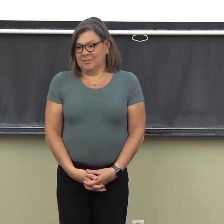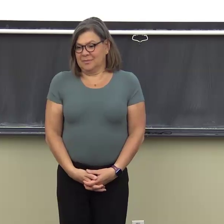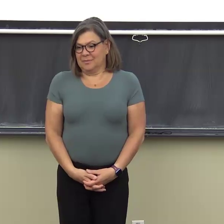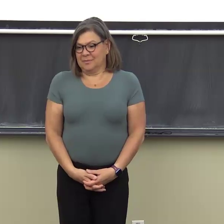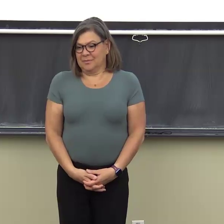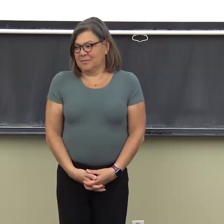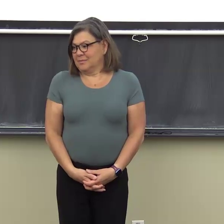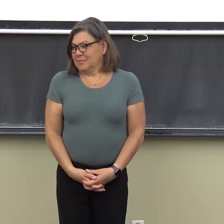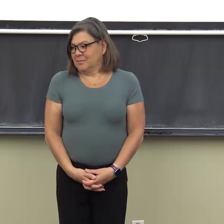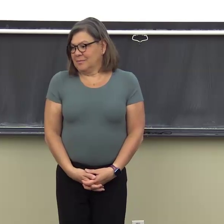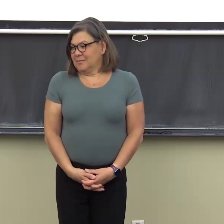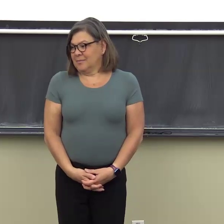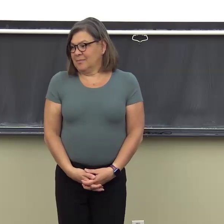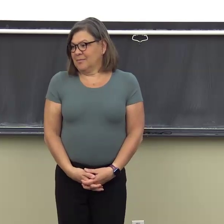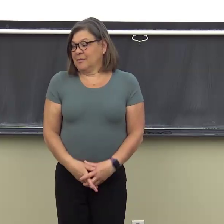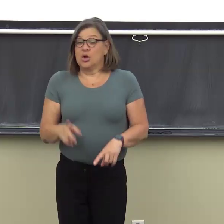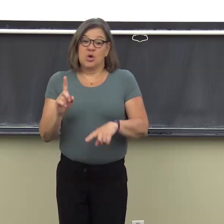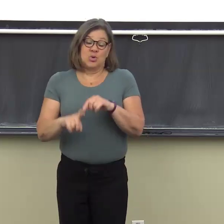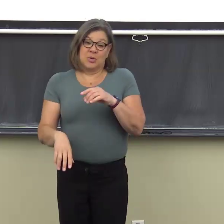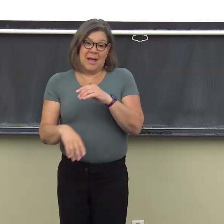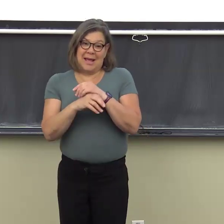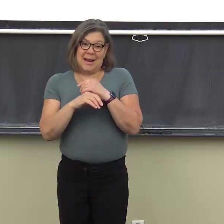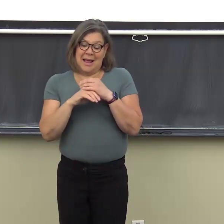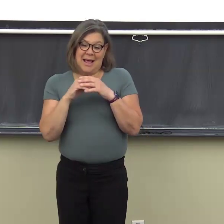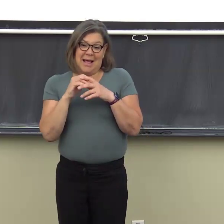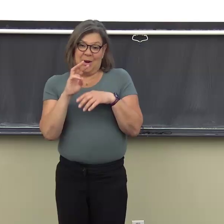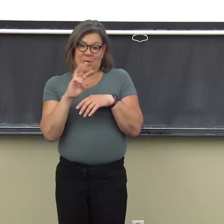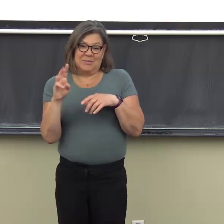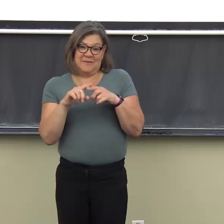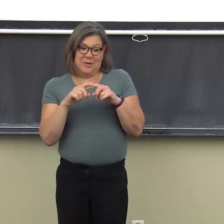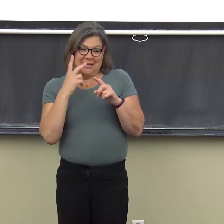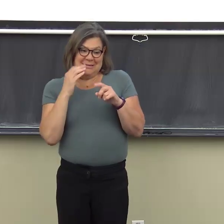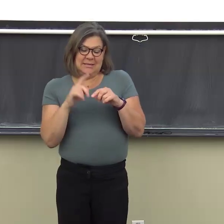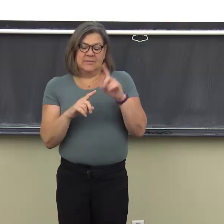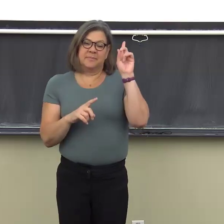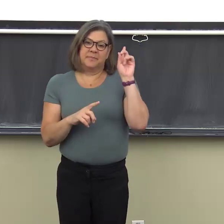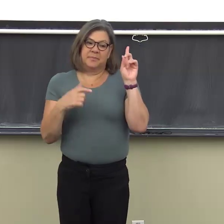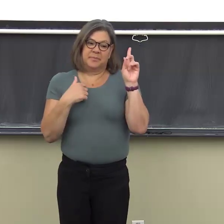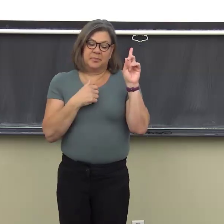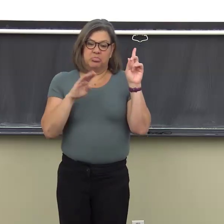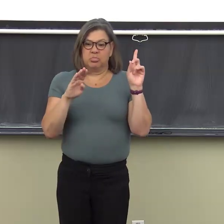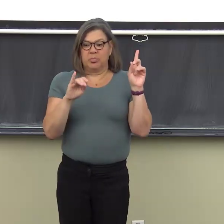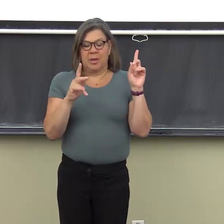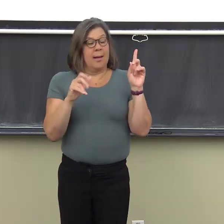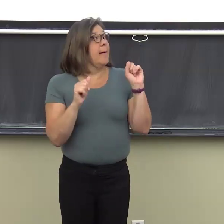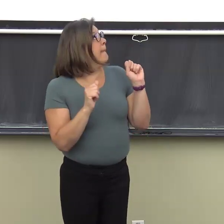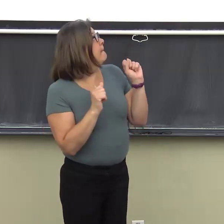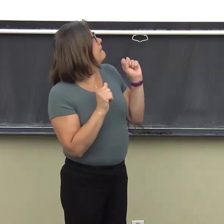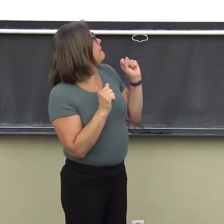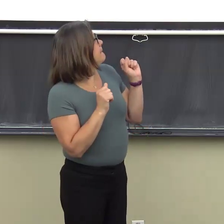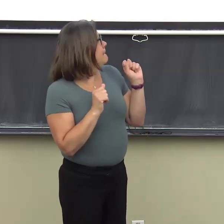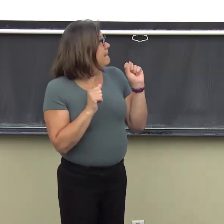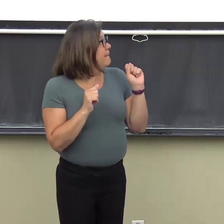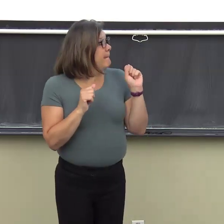Yeah, and I was going to say that this might be a just that because of the